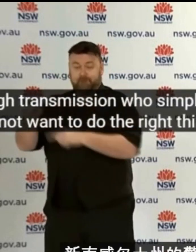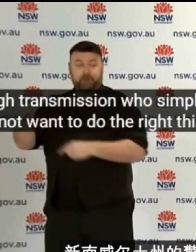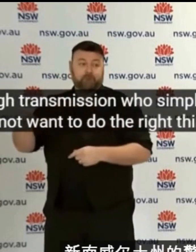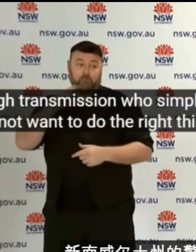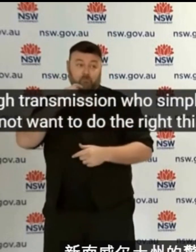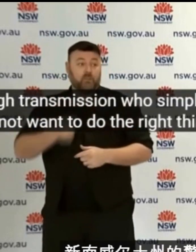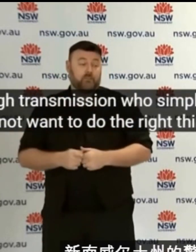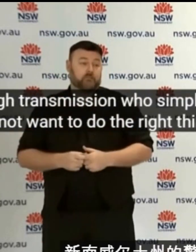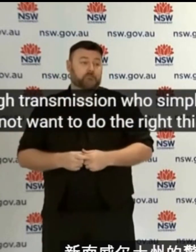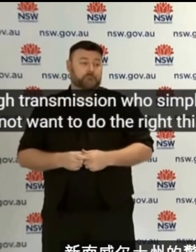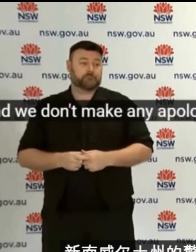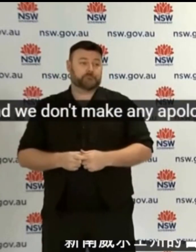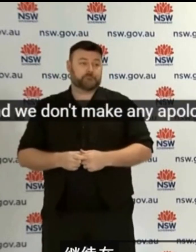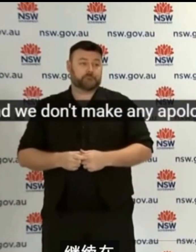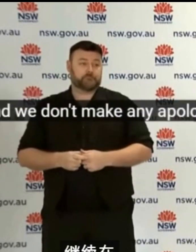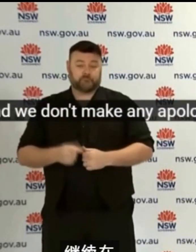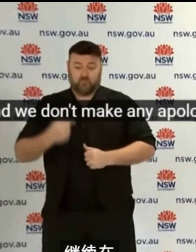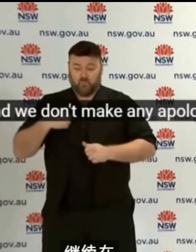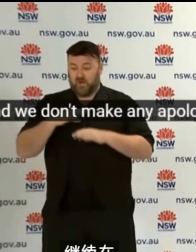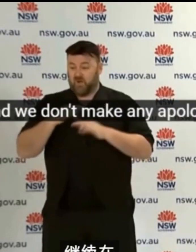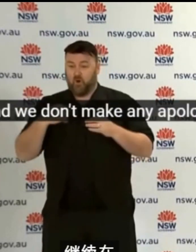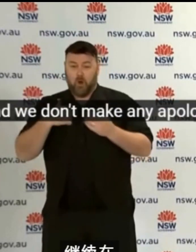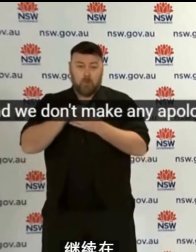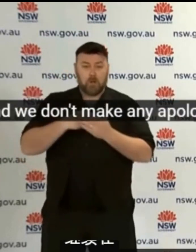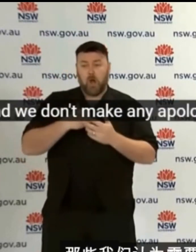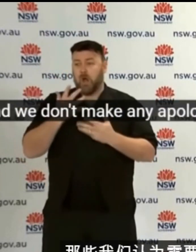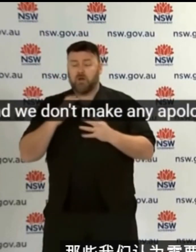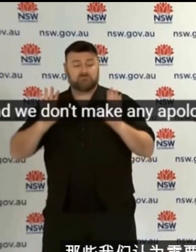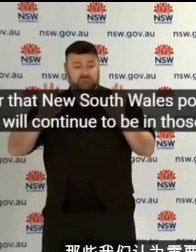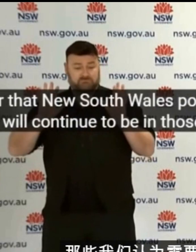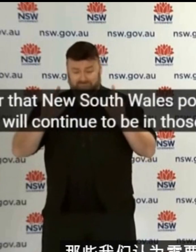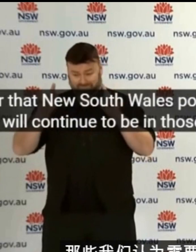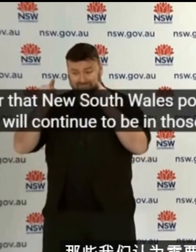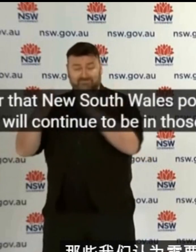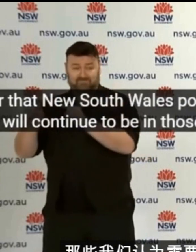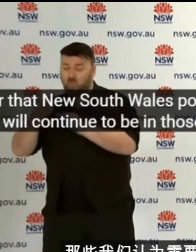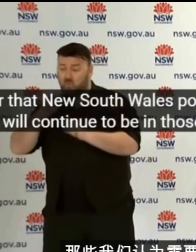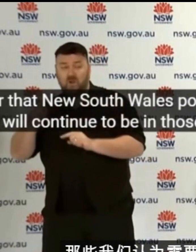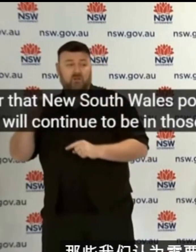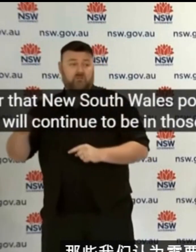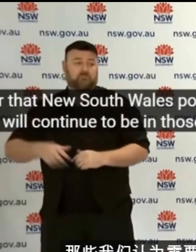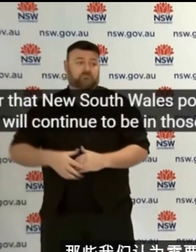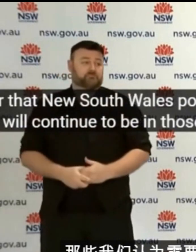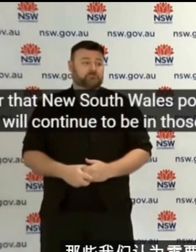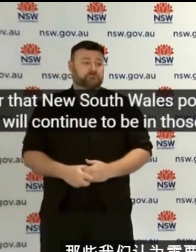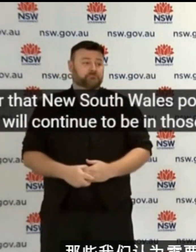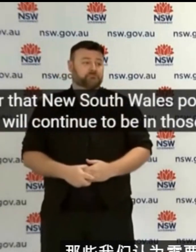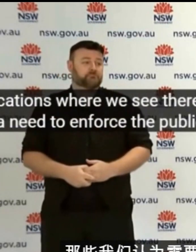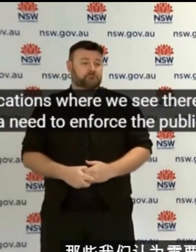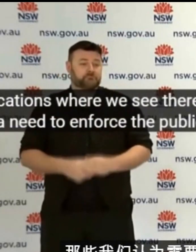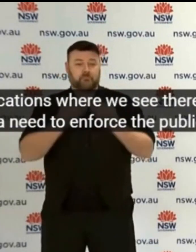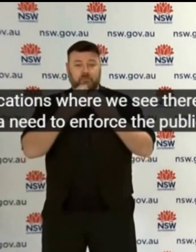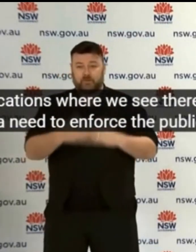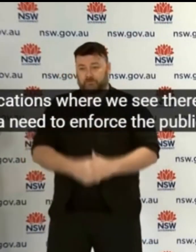to be in those locations where we see there is a need to enforce the public health orders. Just quickly about suburbs. Thank you.